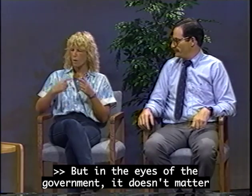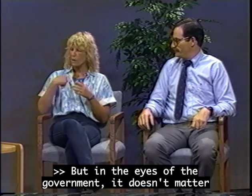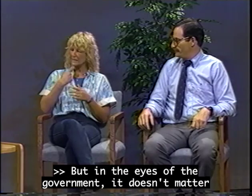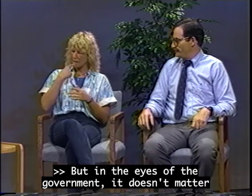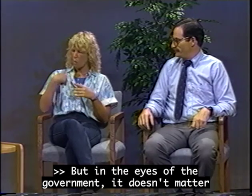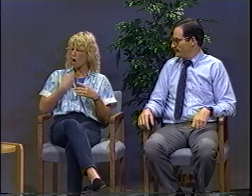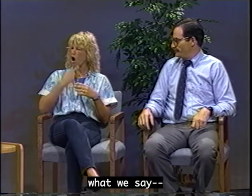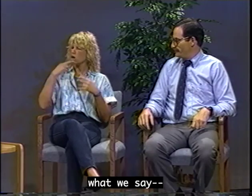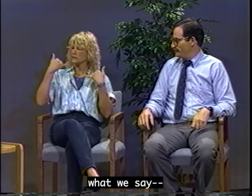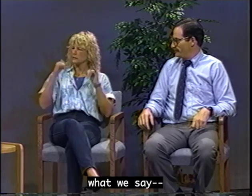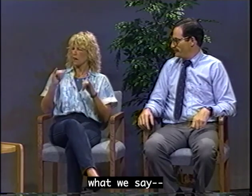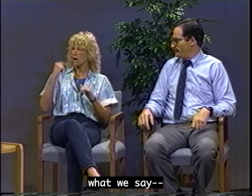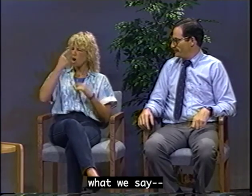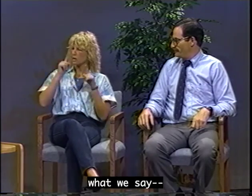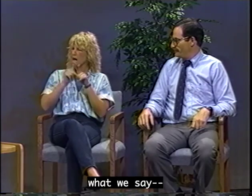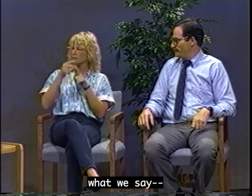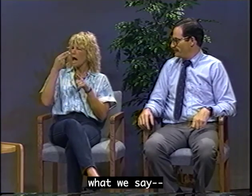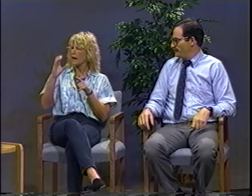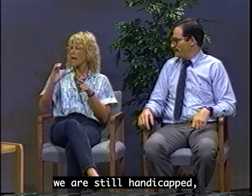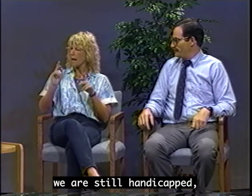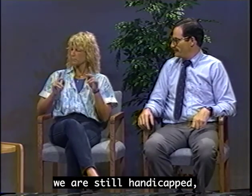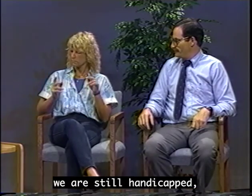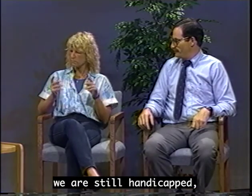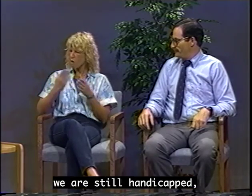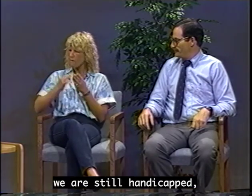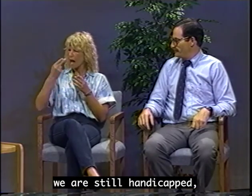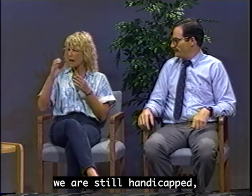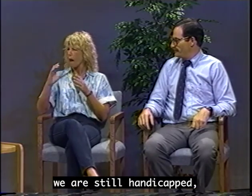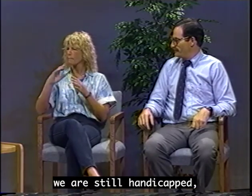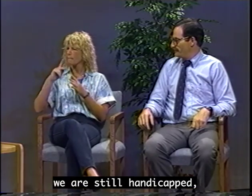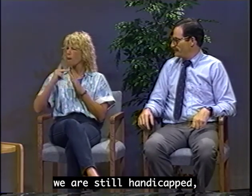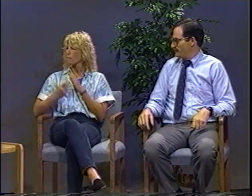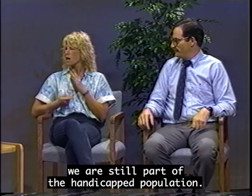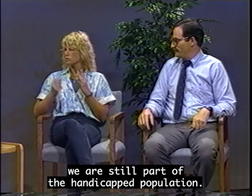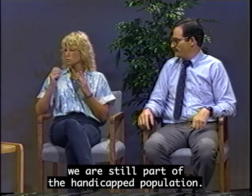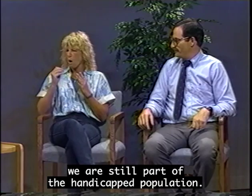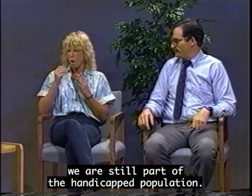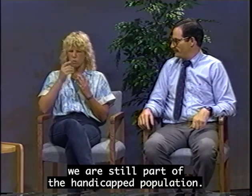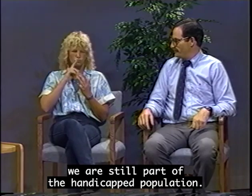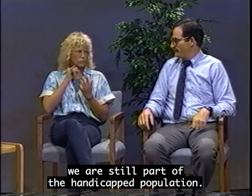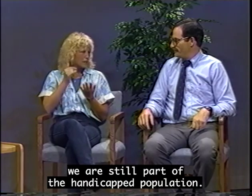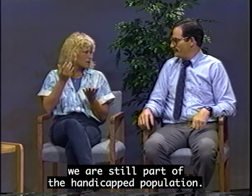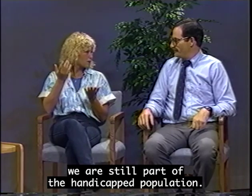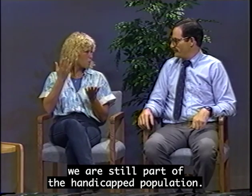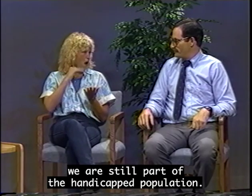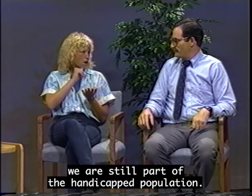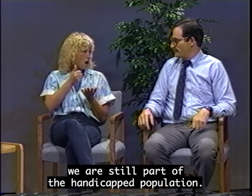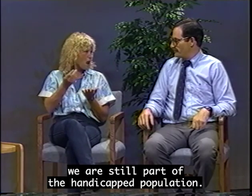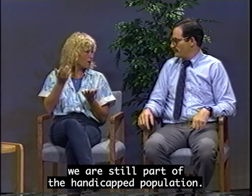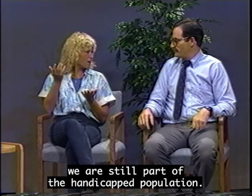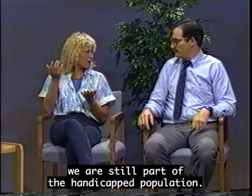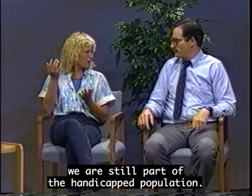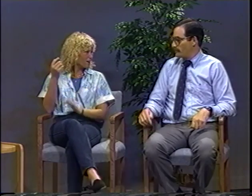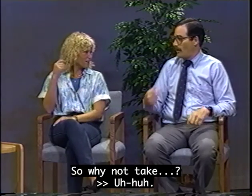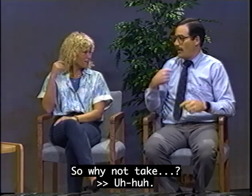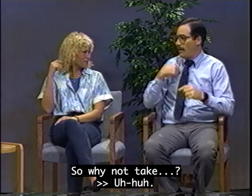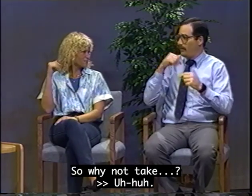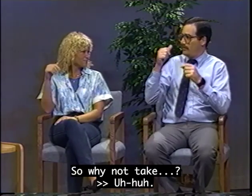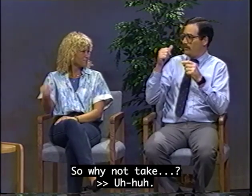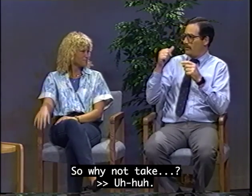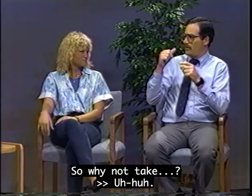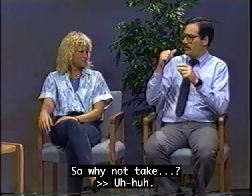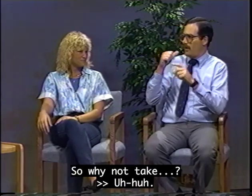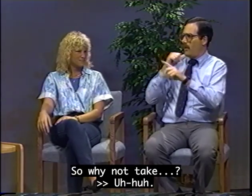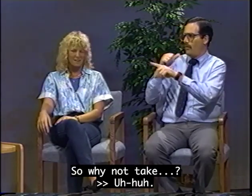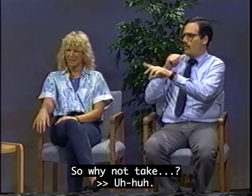of the government, it doesn't matter what we say. We are still handicapped. We are still part of the handicapped population. So